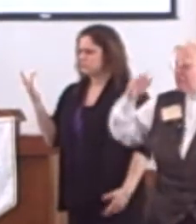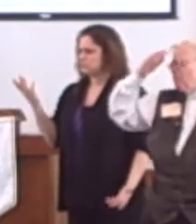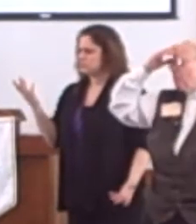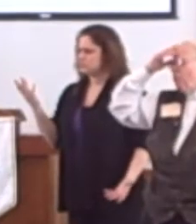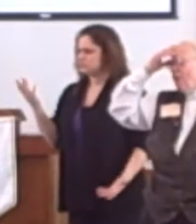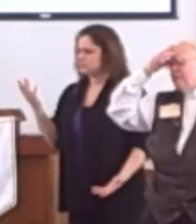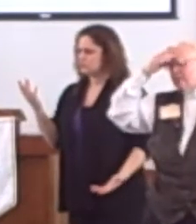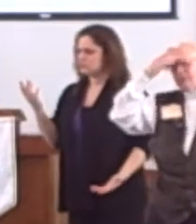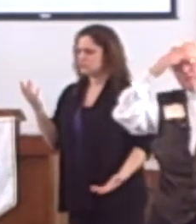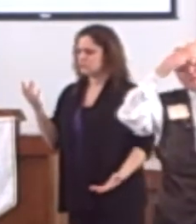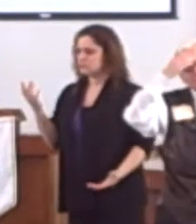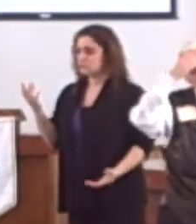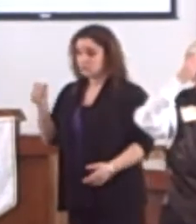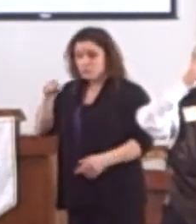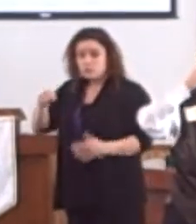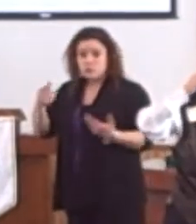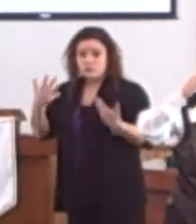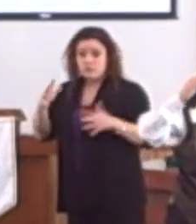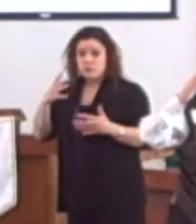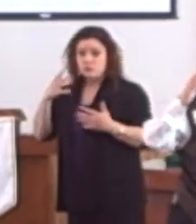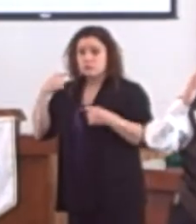Do you ever wonder